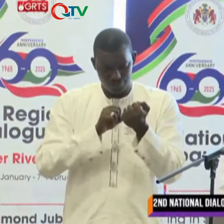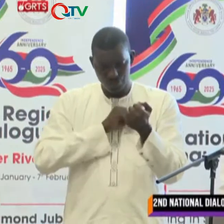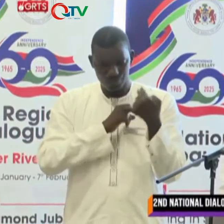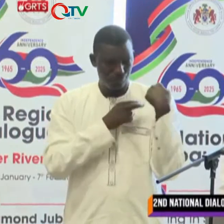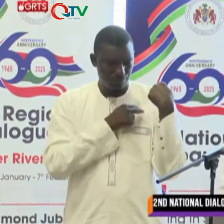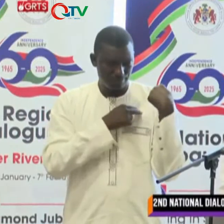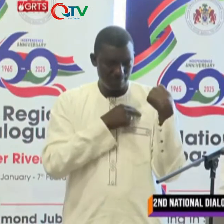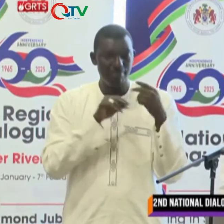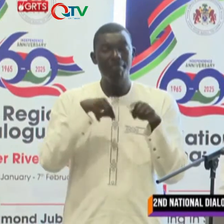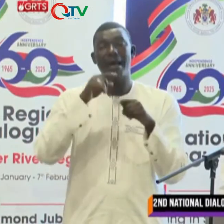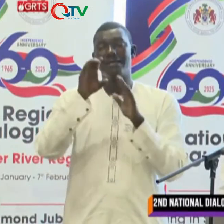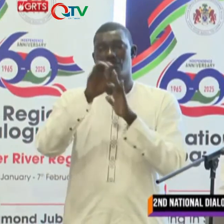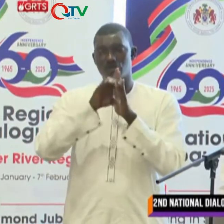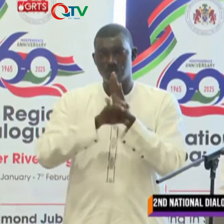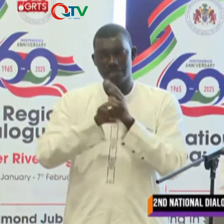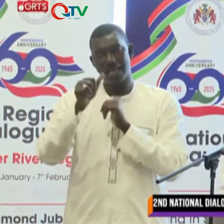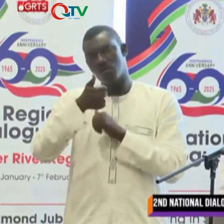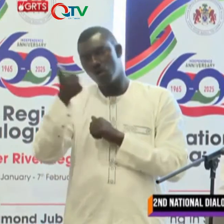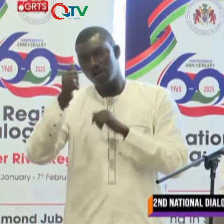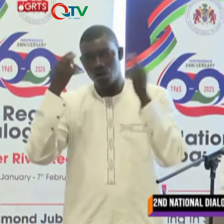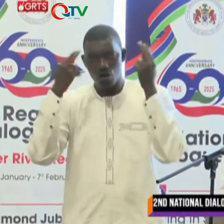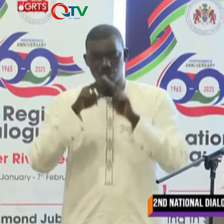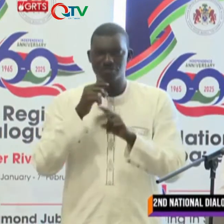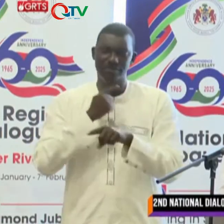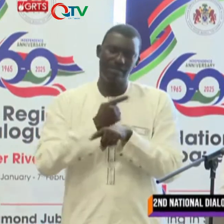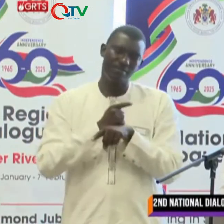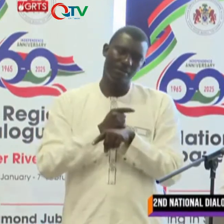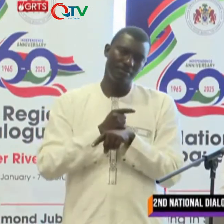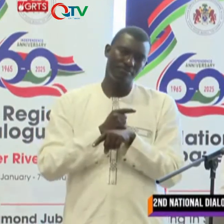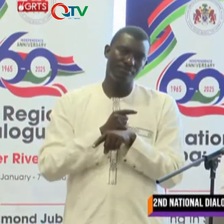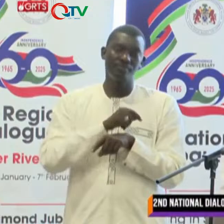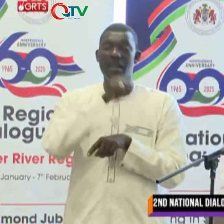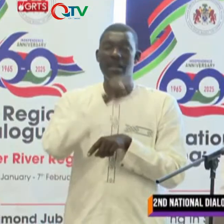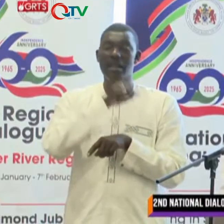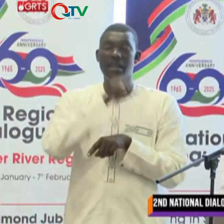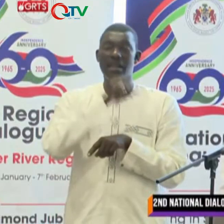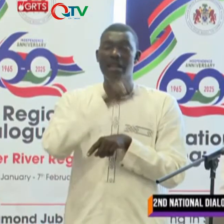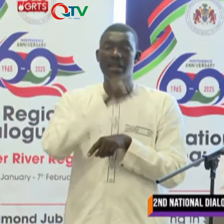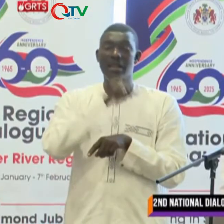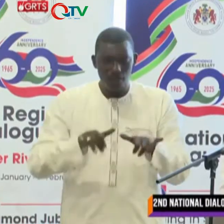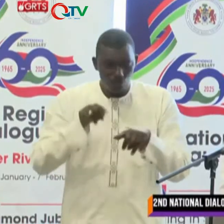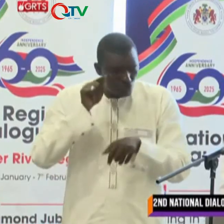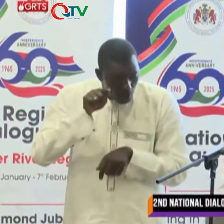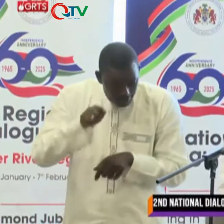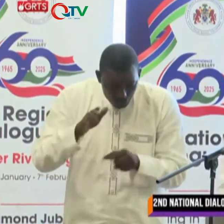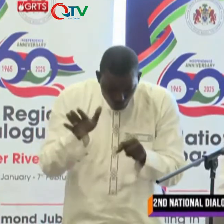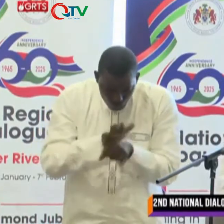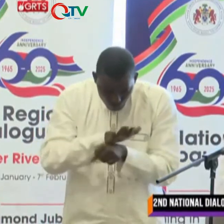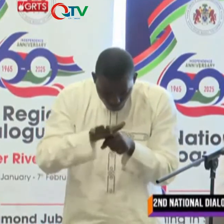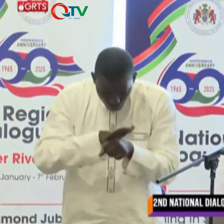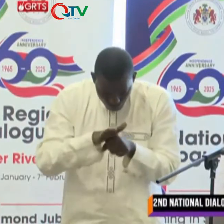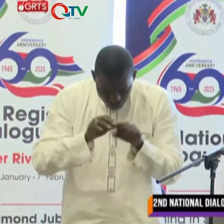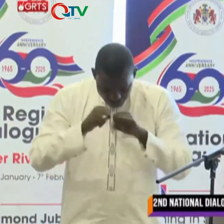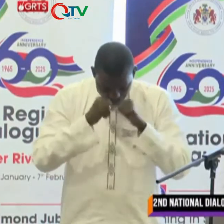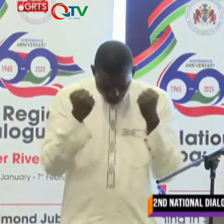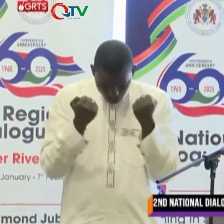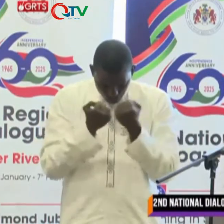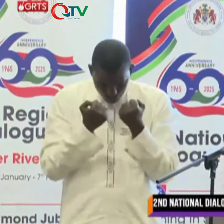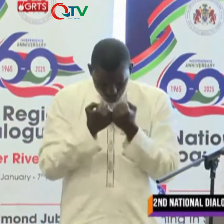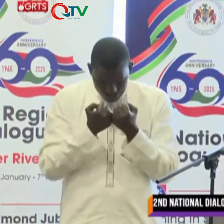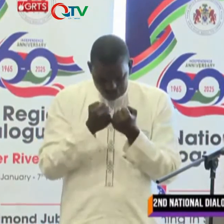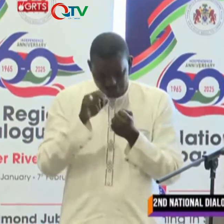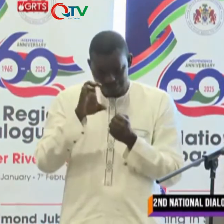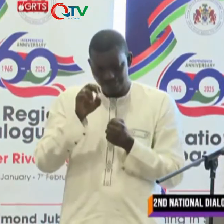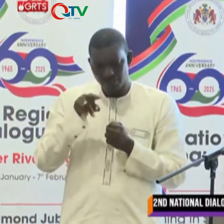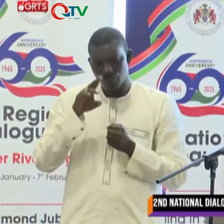it by the Constitution and other laws of the Gambia, and will remain committed to fulfilling its social contract with